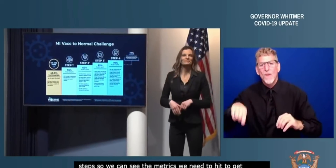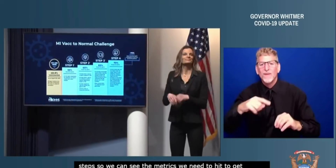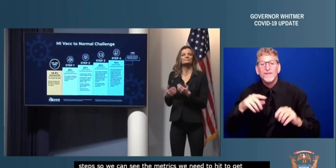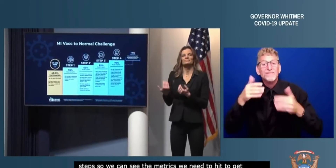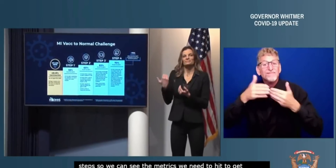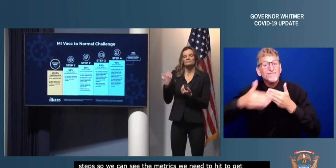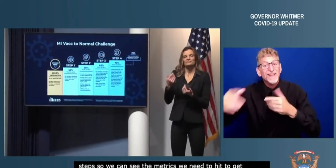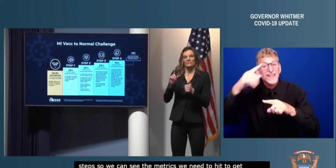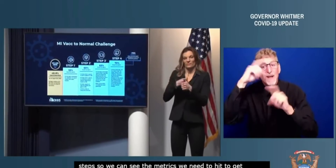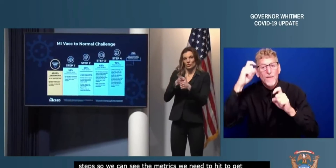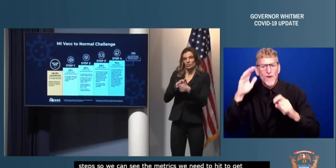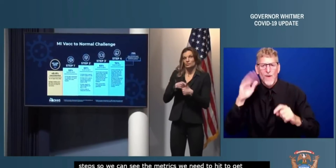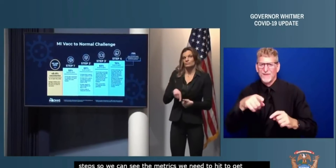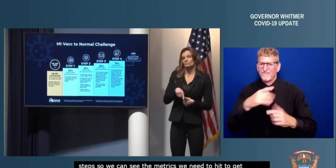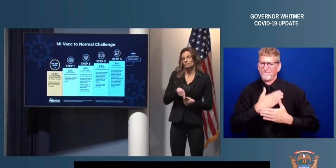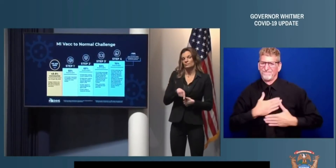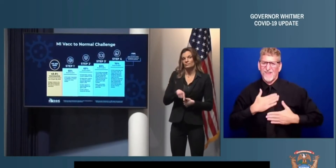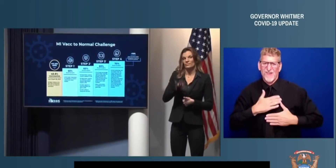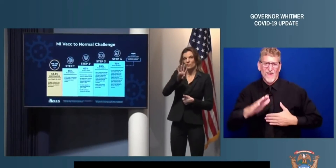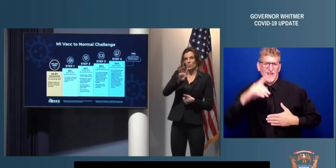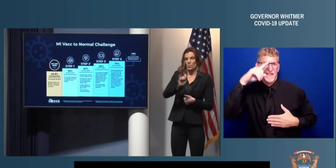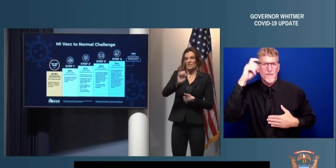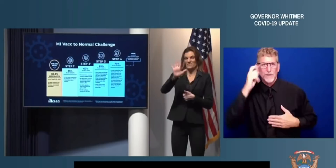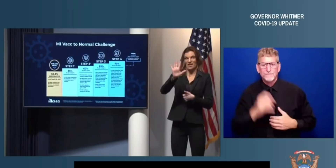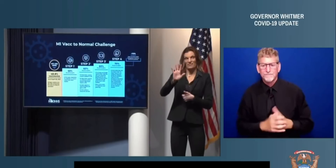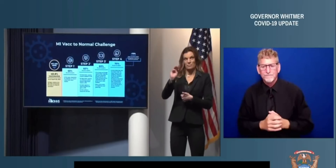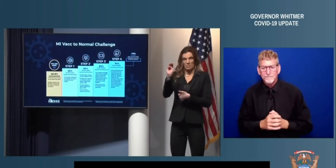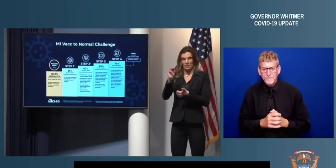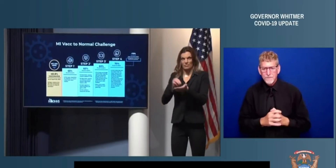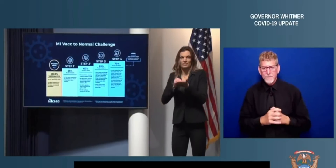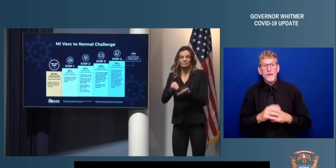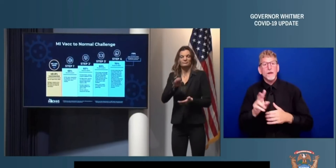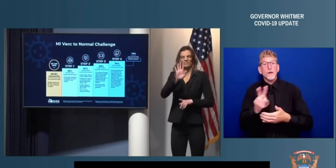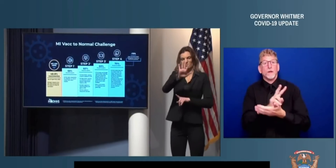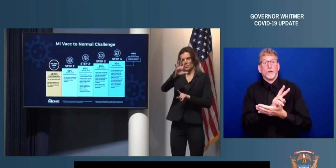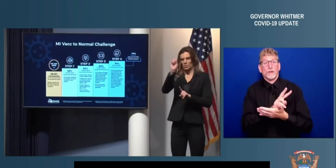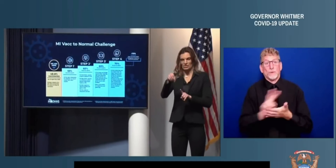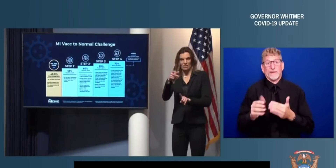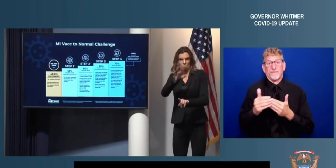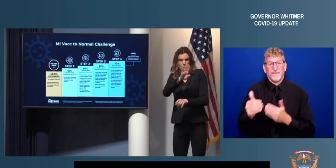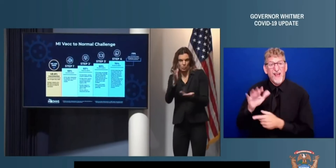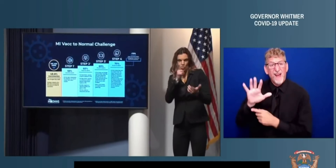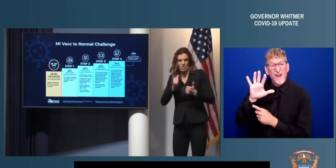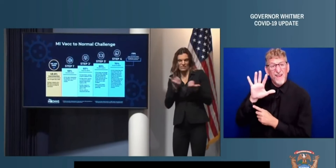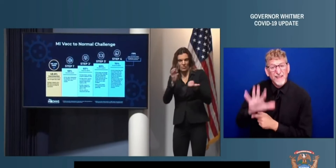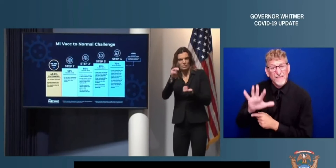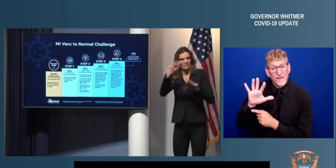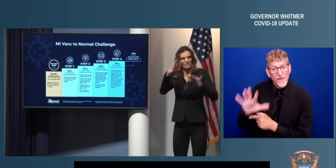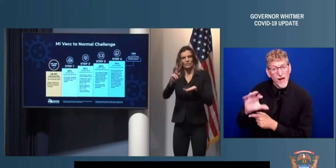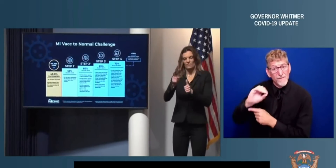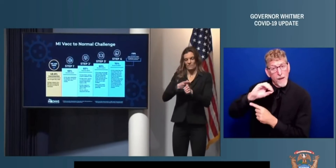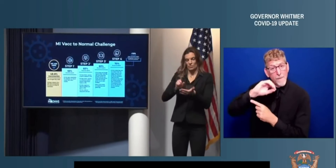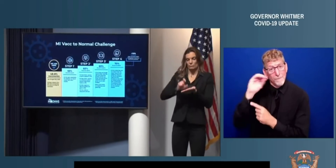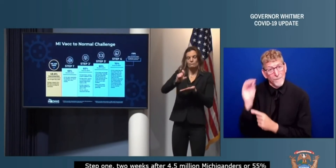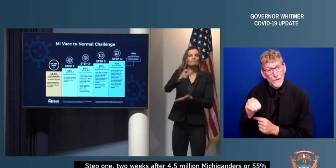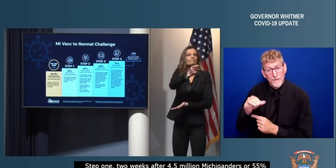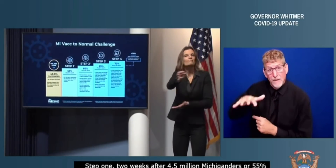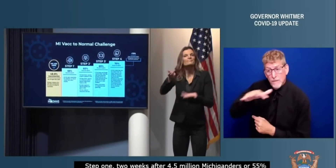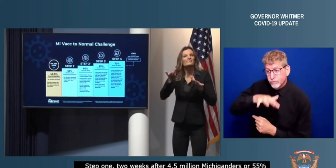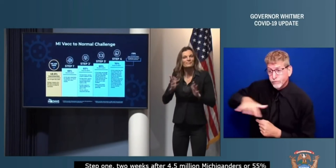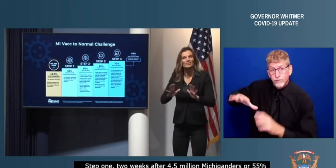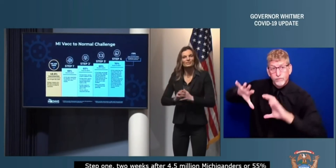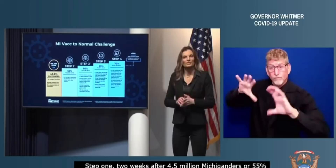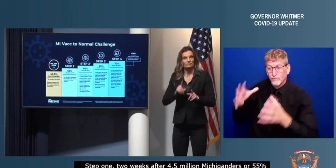4.5 million Michiganders, or 55% of our eligible population, have received their first shot, we will lift the